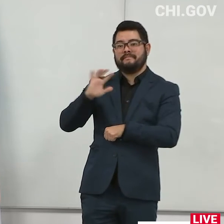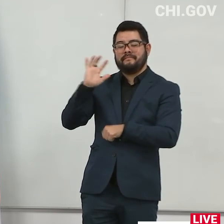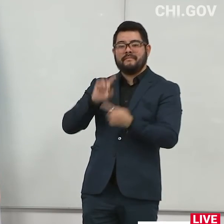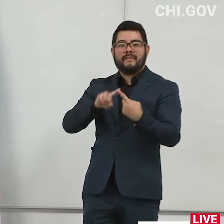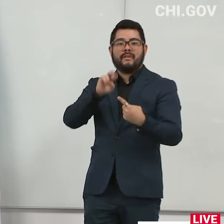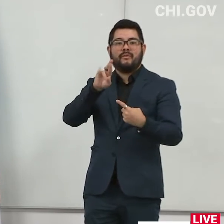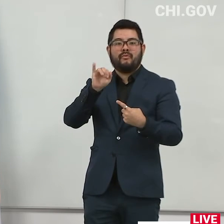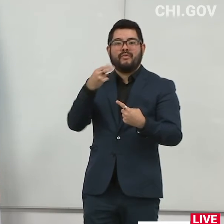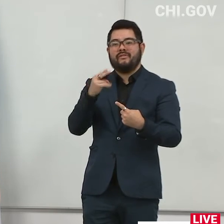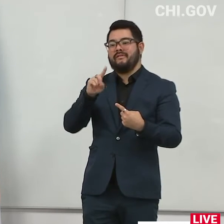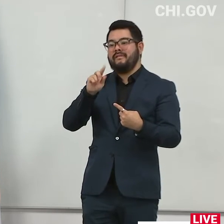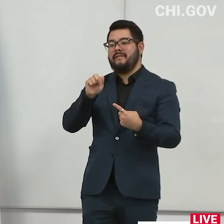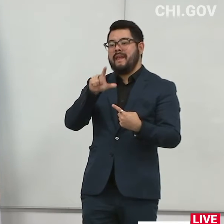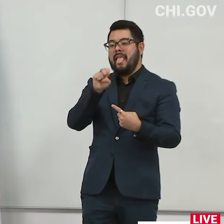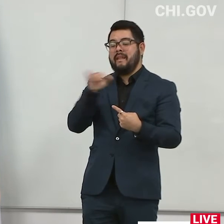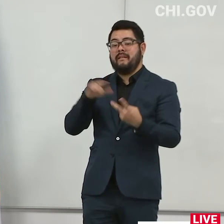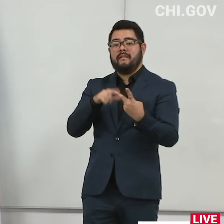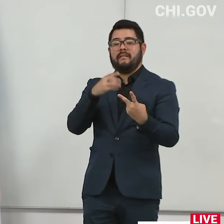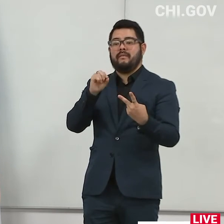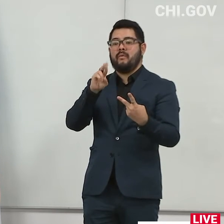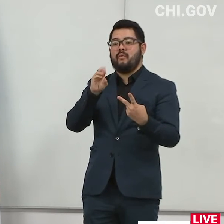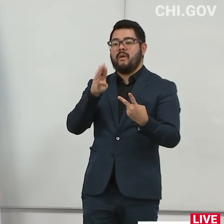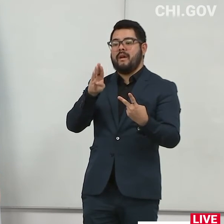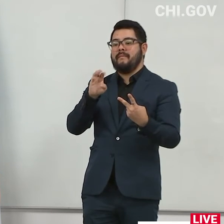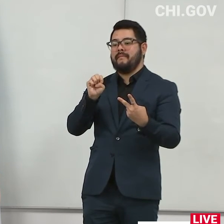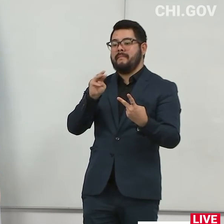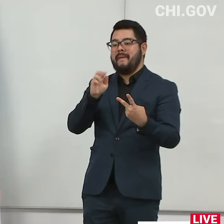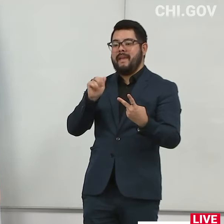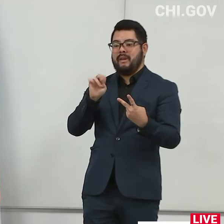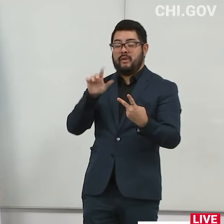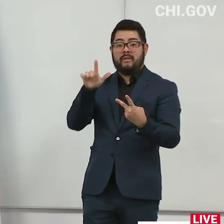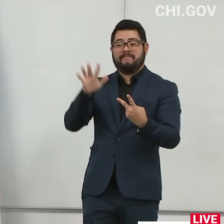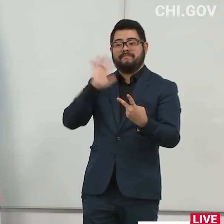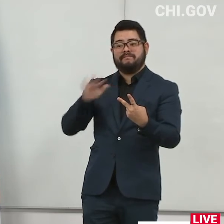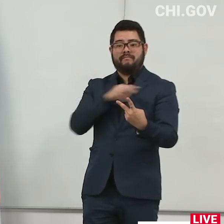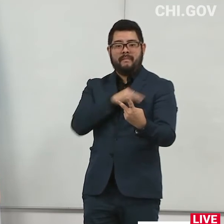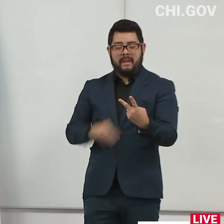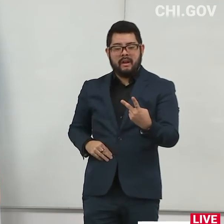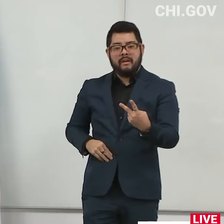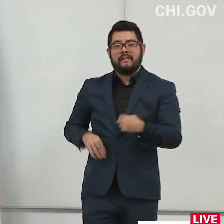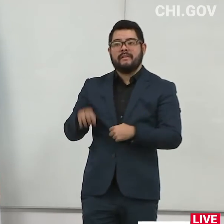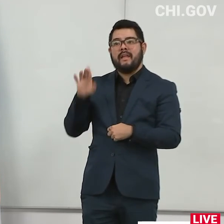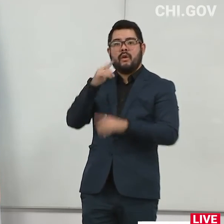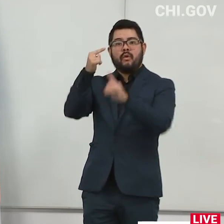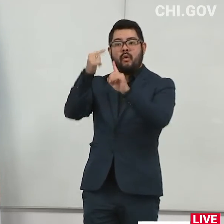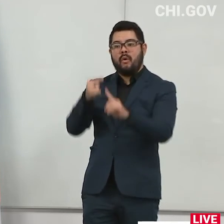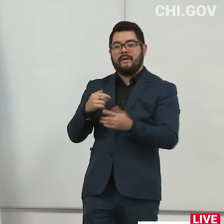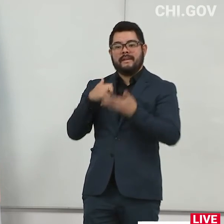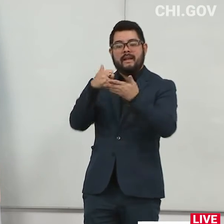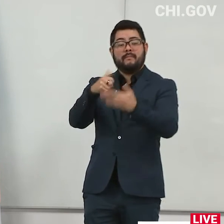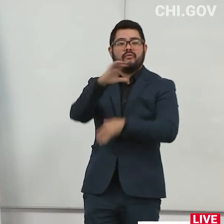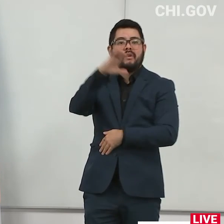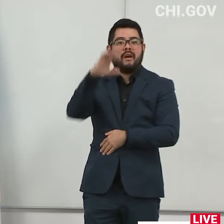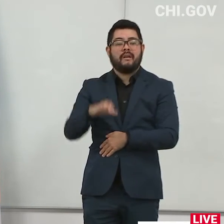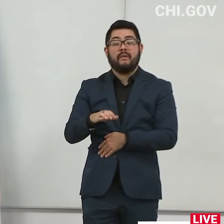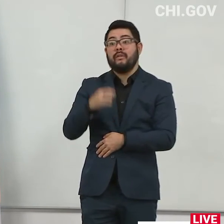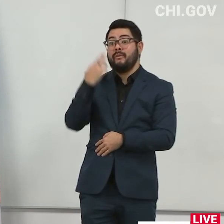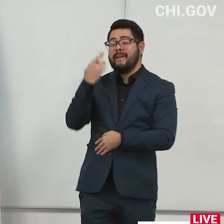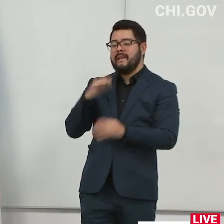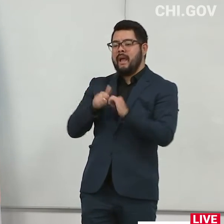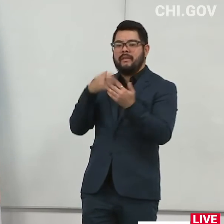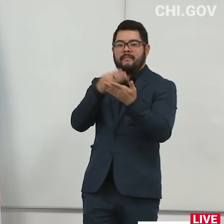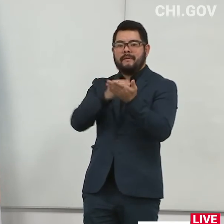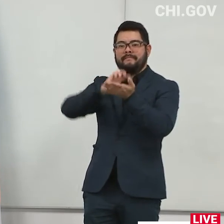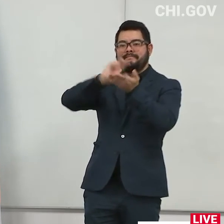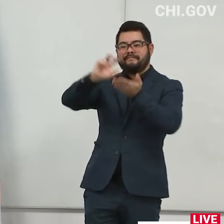and Rahm Emanuel, and their commitment to training, turning around the future of Chicago through investments in